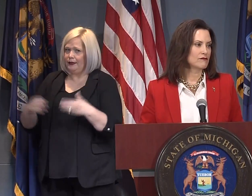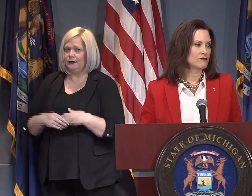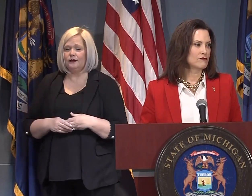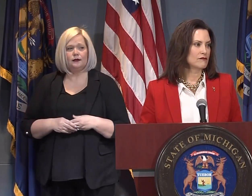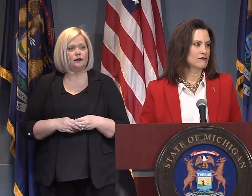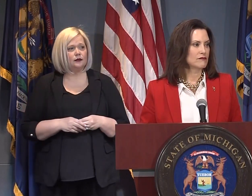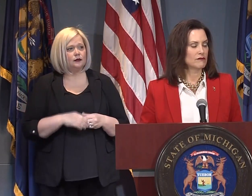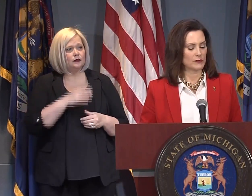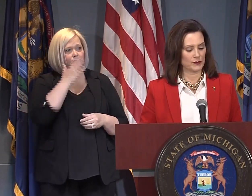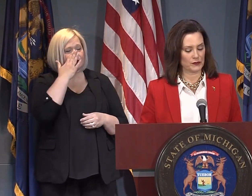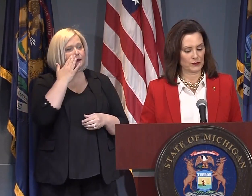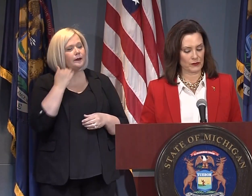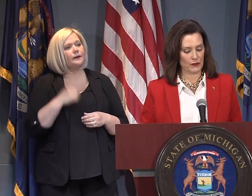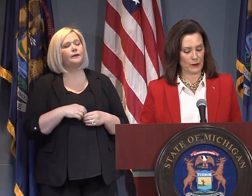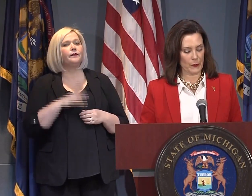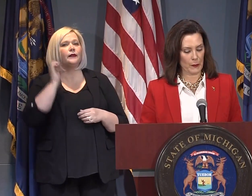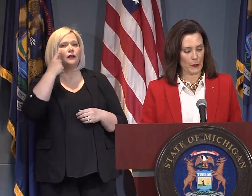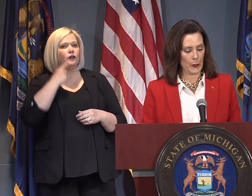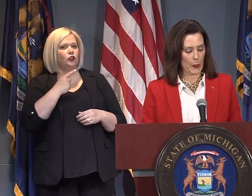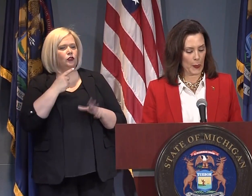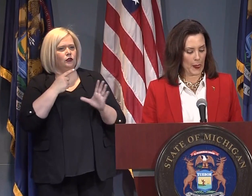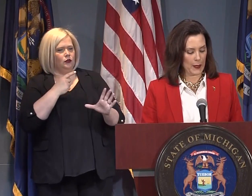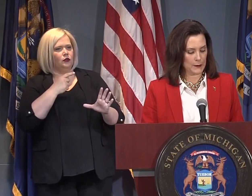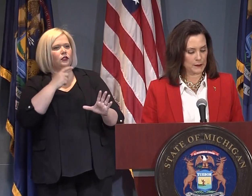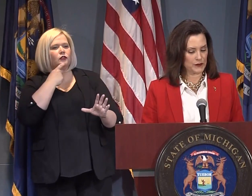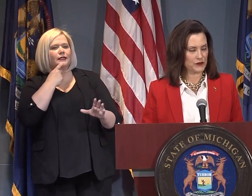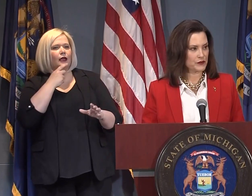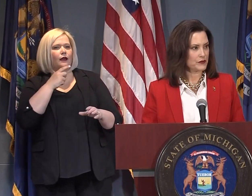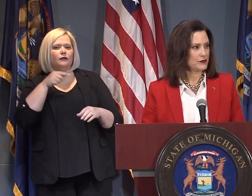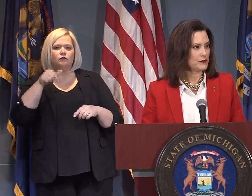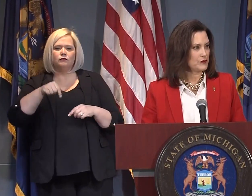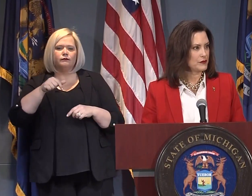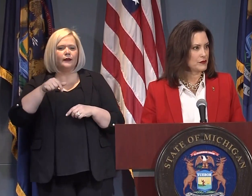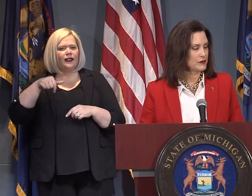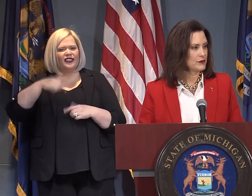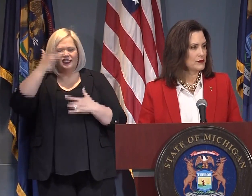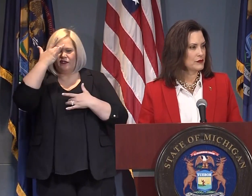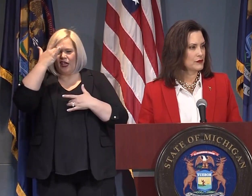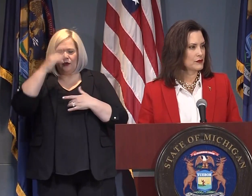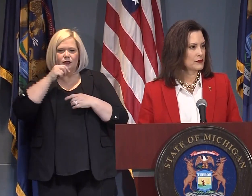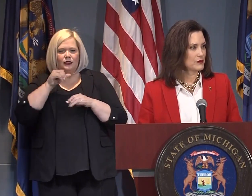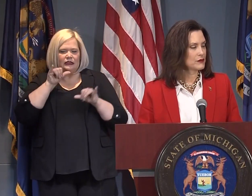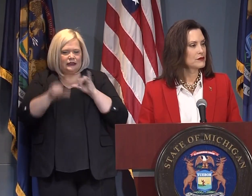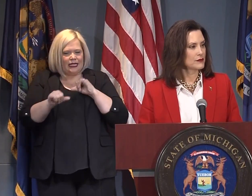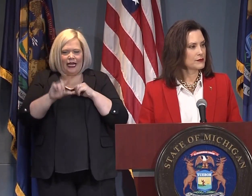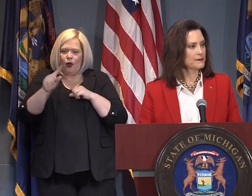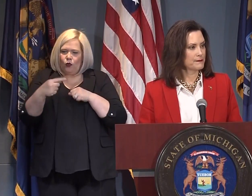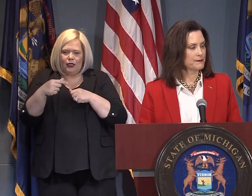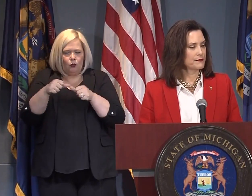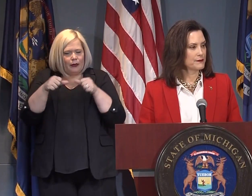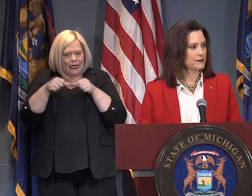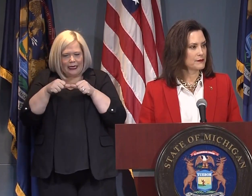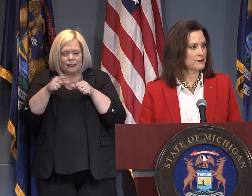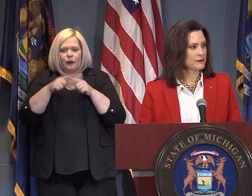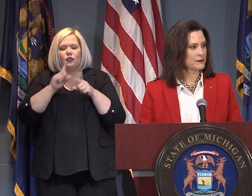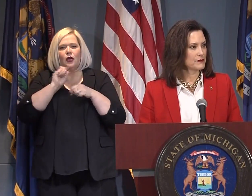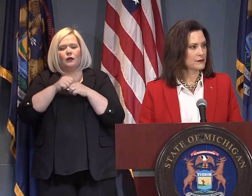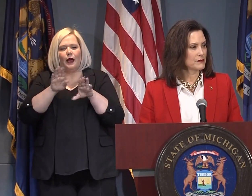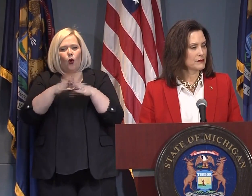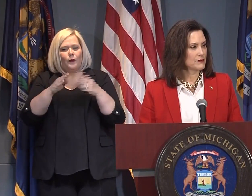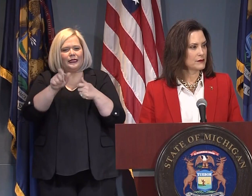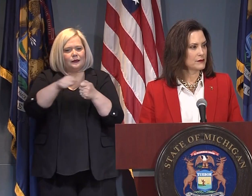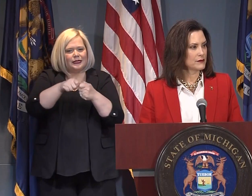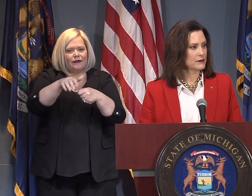Governor, you've said many times that this virus doesn't observe county lines, but you've also talked about a regional reopening approach. How